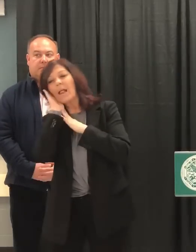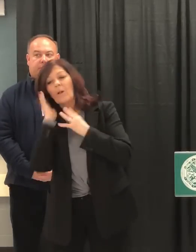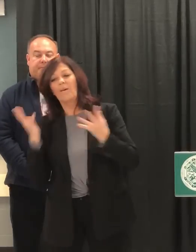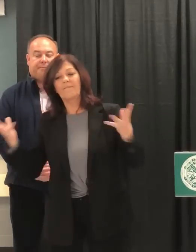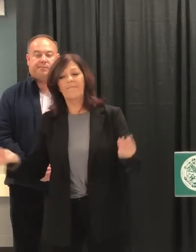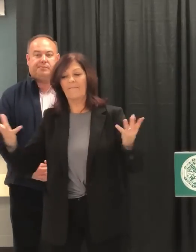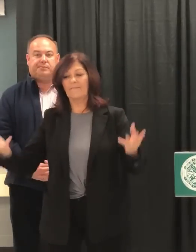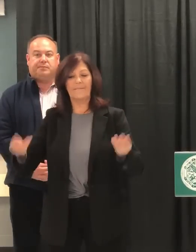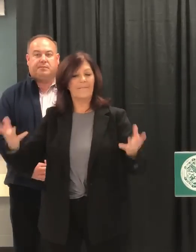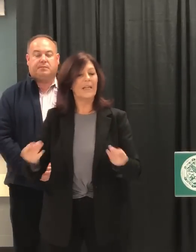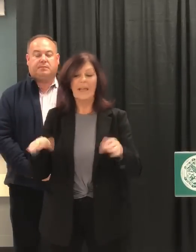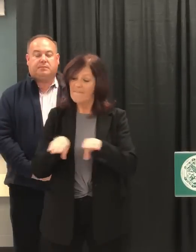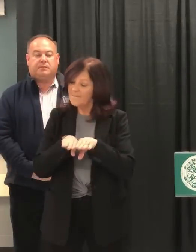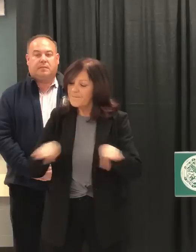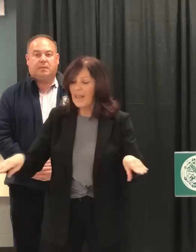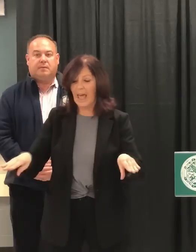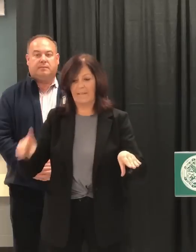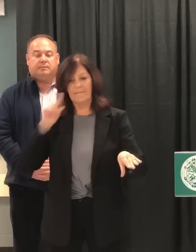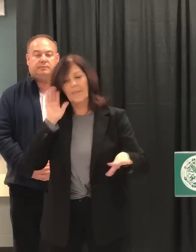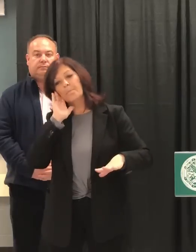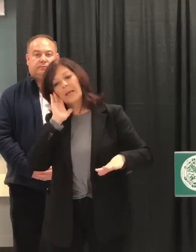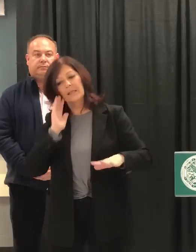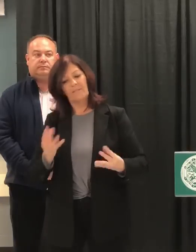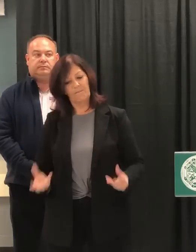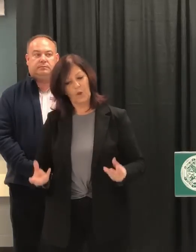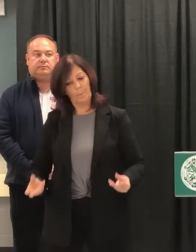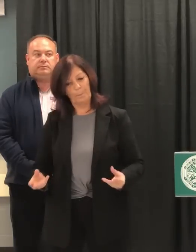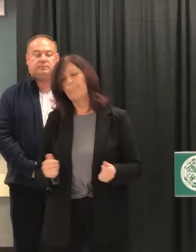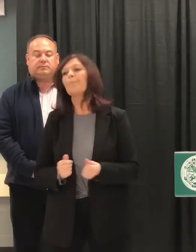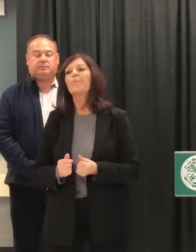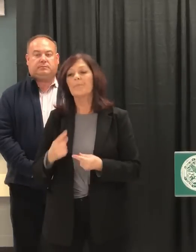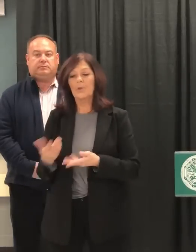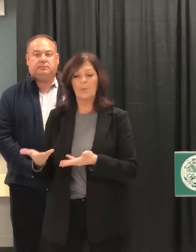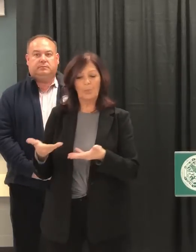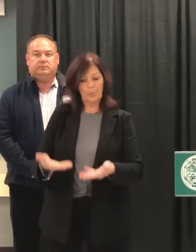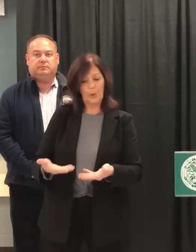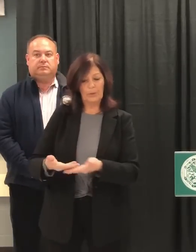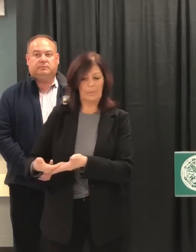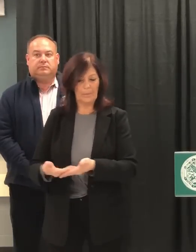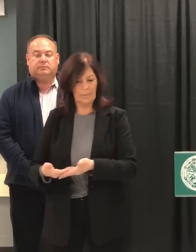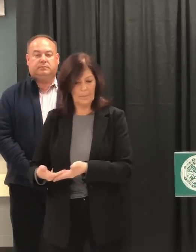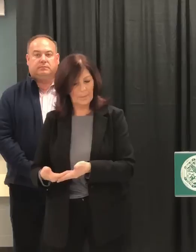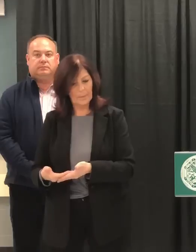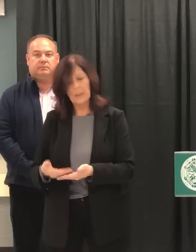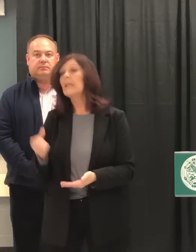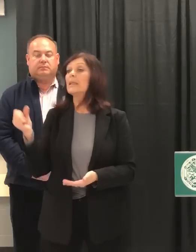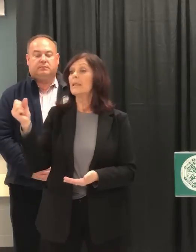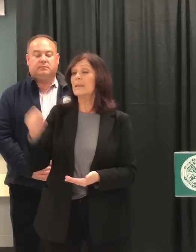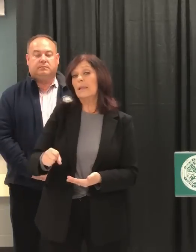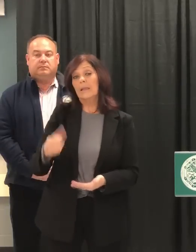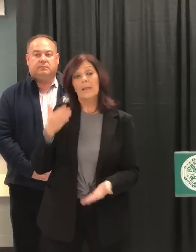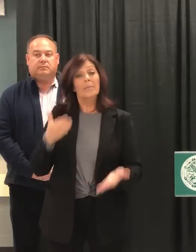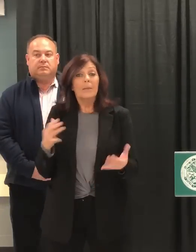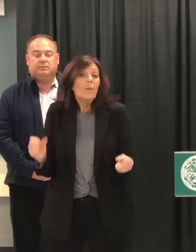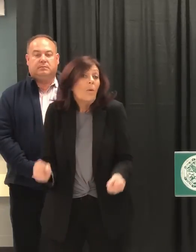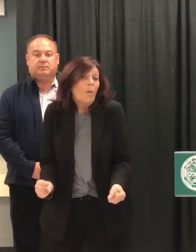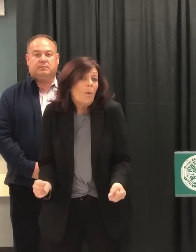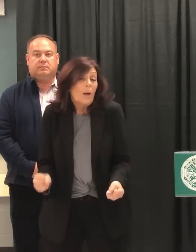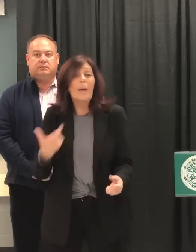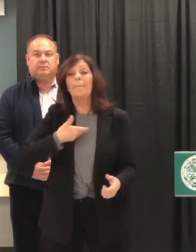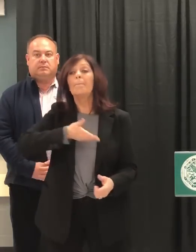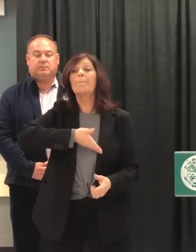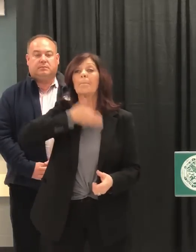fluffy. Just want a flat surface on the bed, firm mattress to put your baby to sleep in. And yeah, they could get cold, so it's